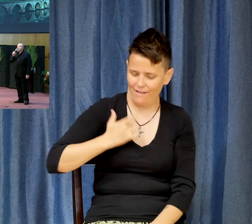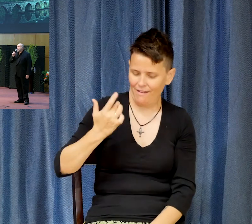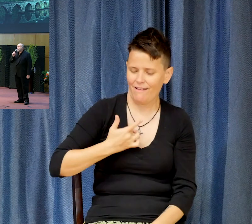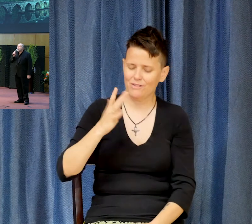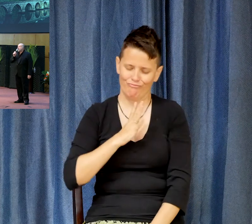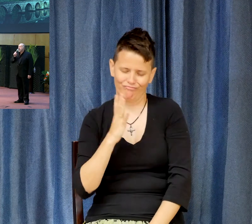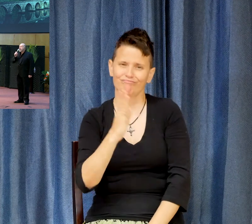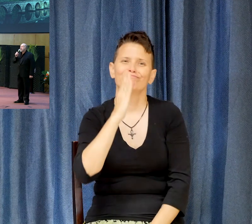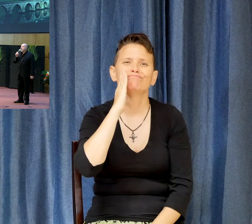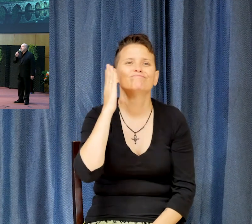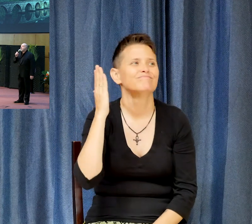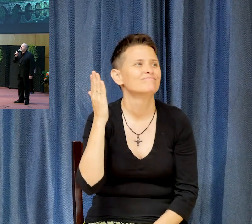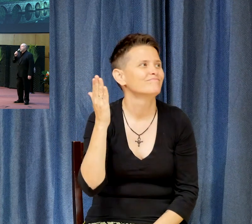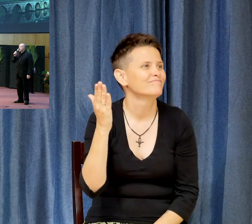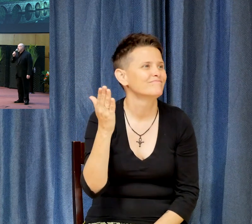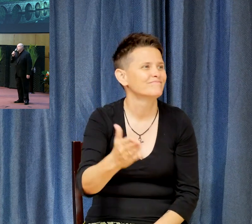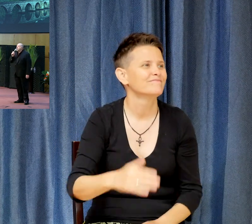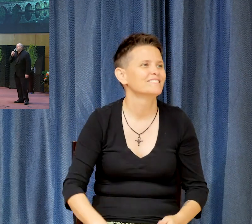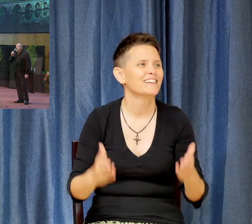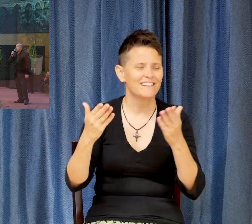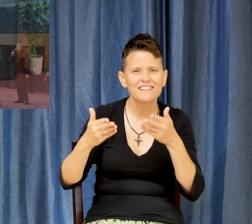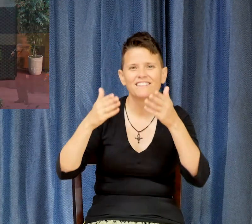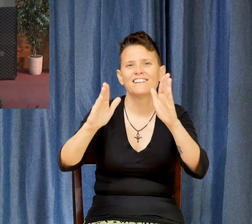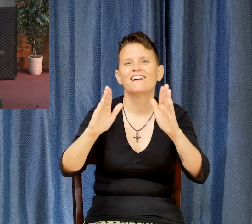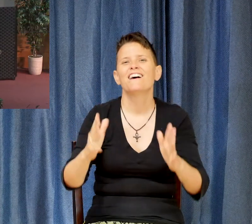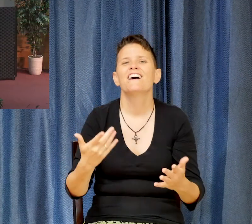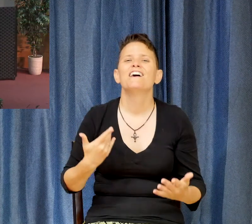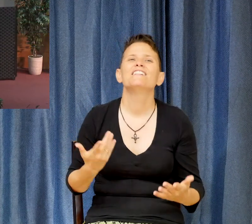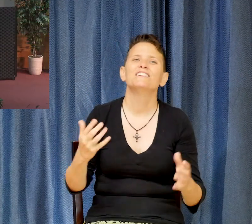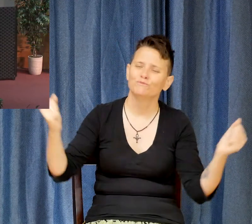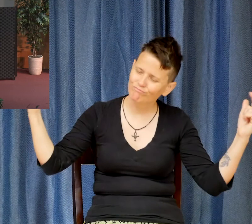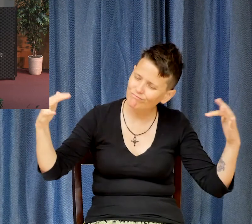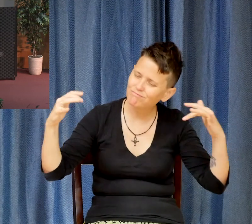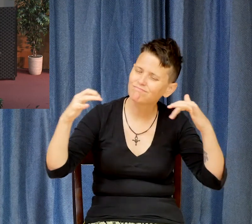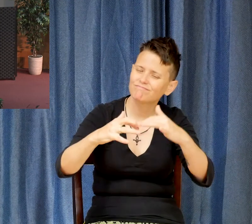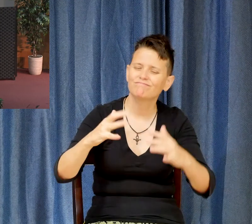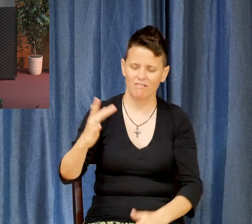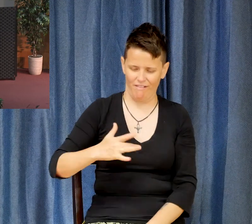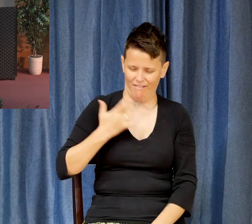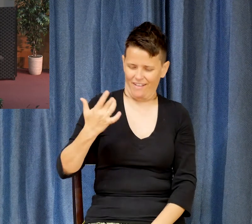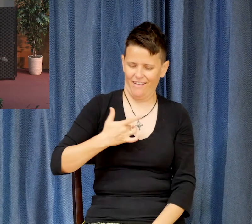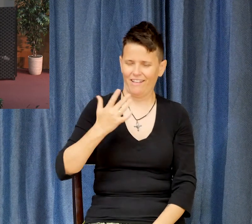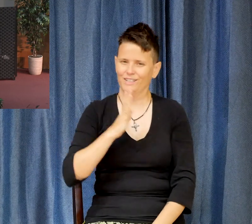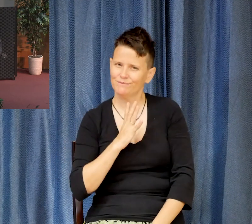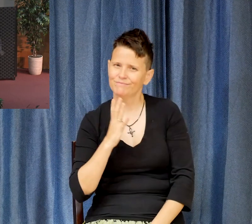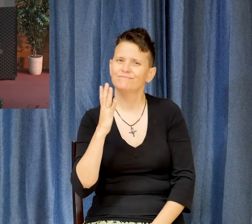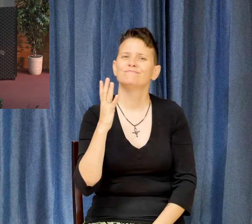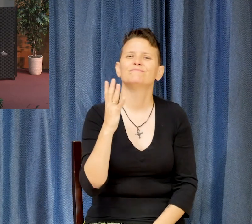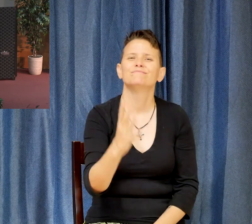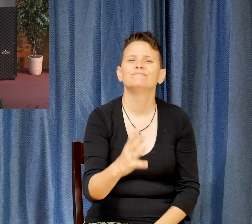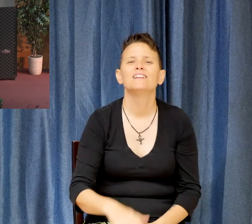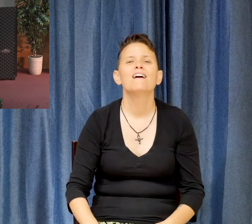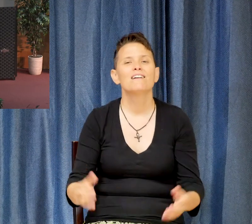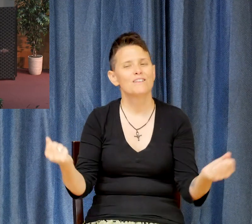feel alright. Let's get together and feel alright.